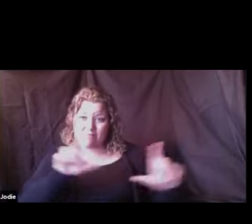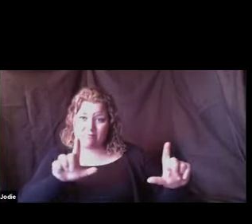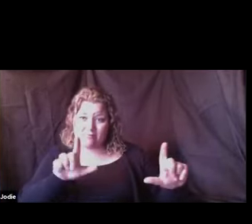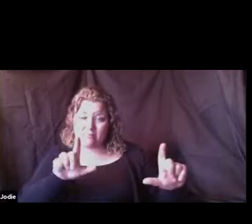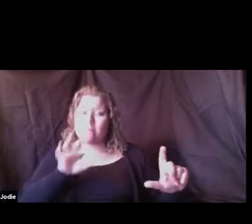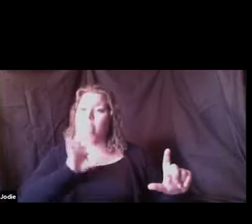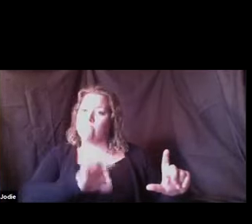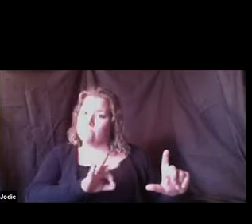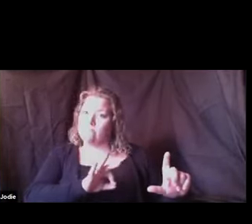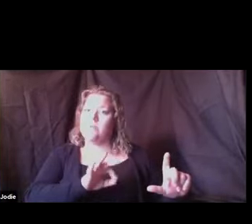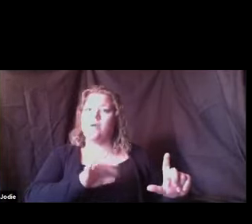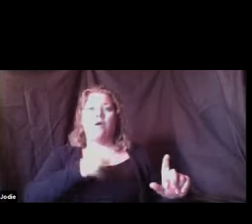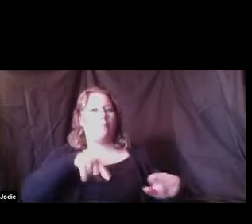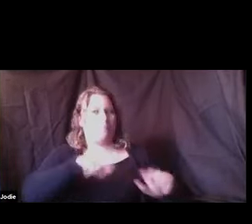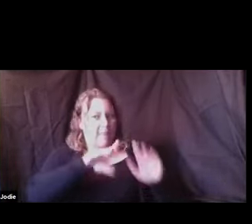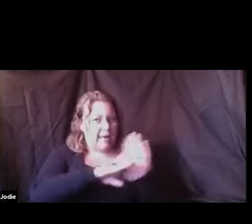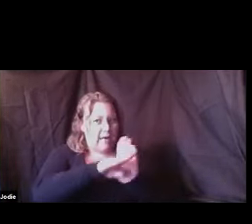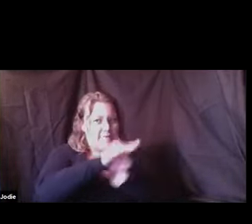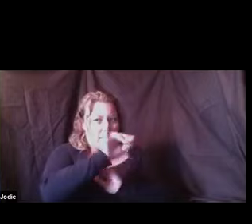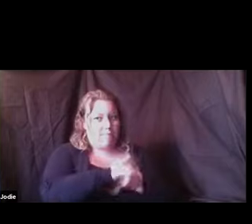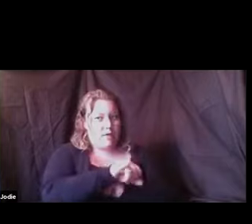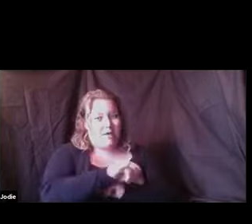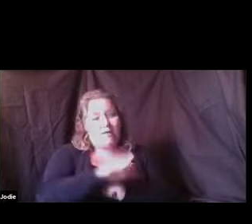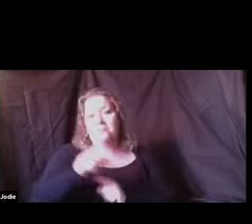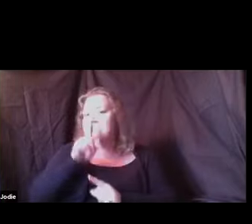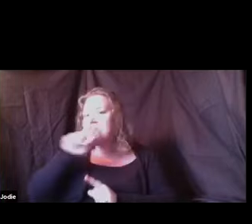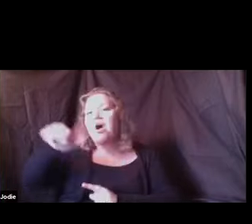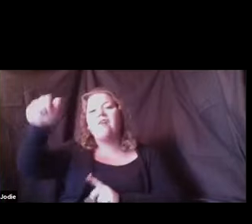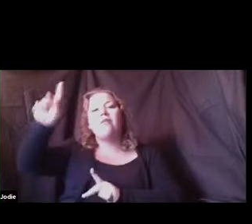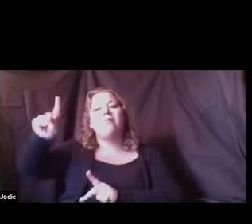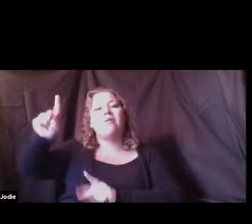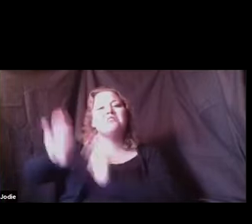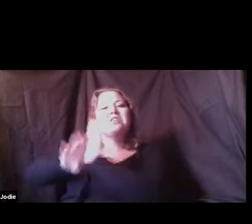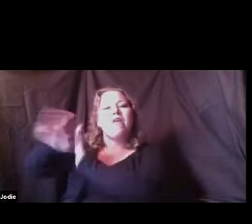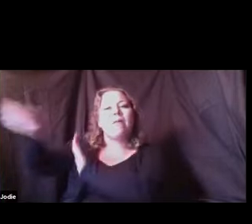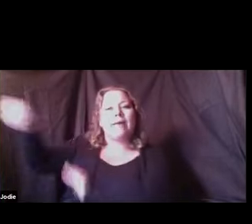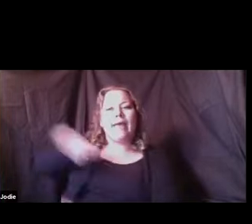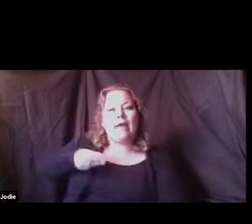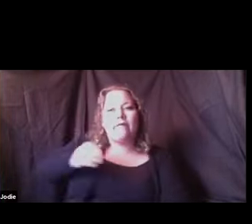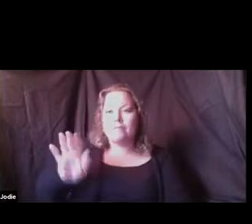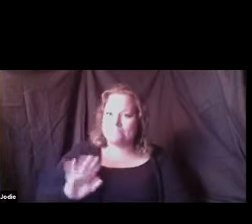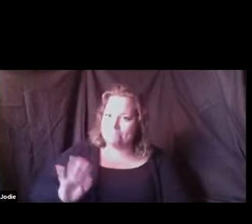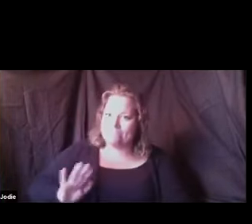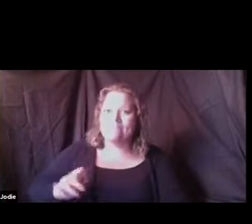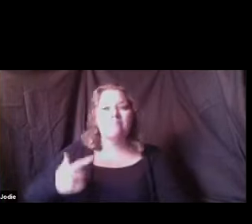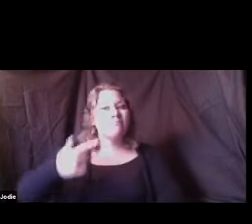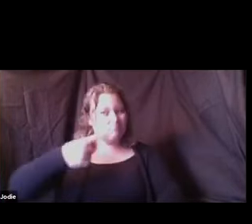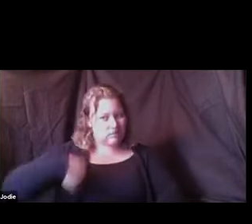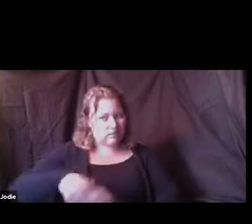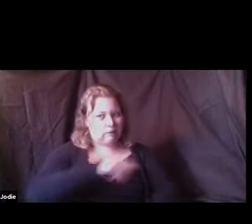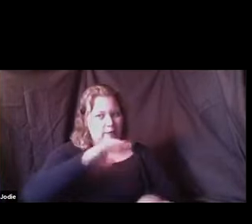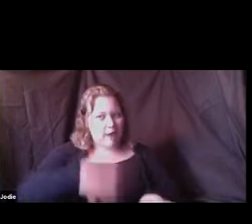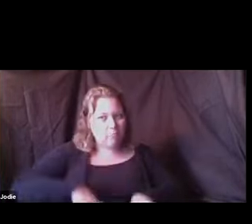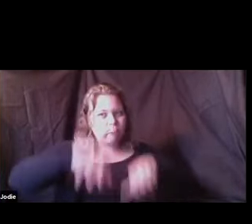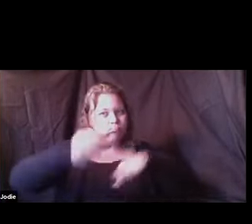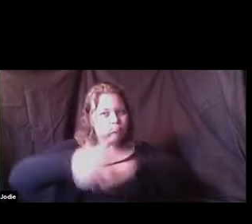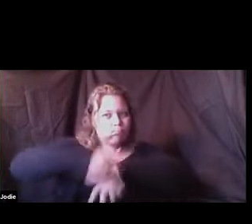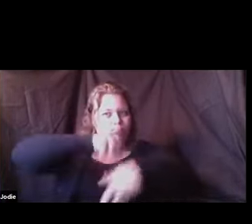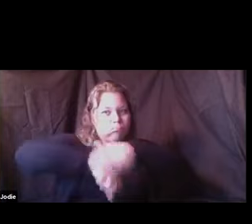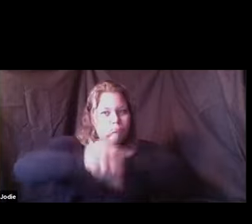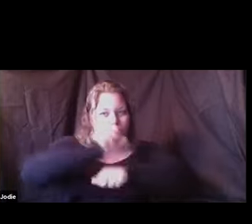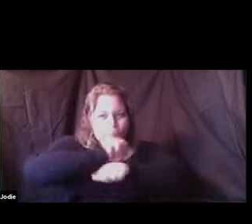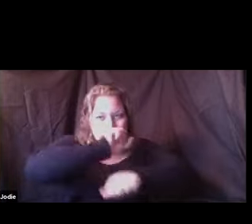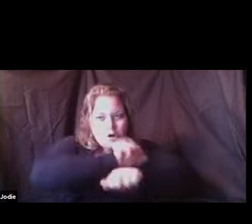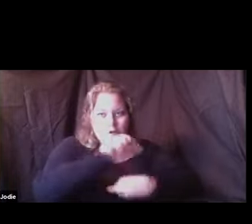from someone else. They didn't create this for us. I think it's really an important tool that can be helpful, not just for you